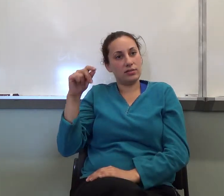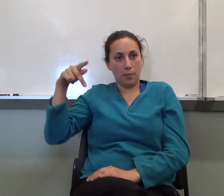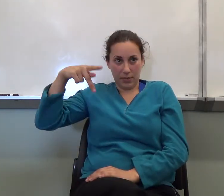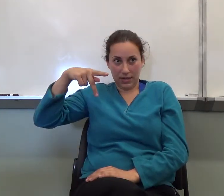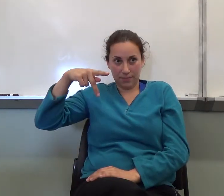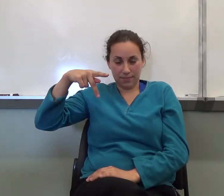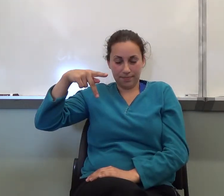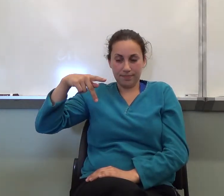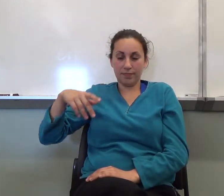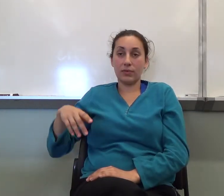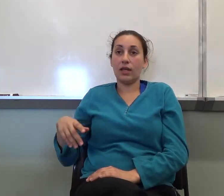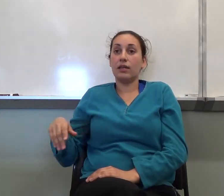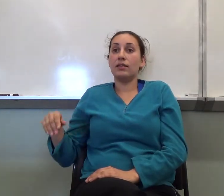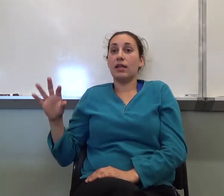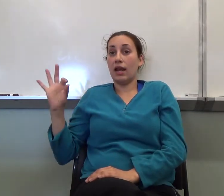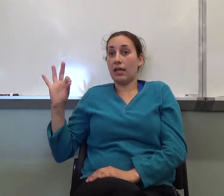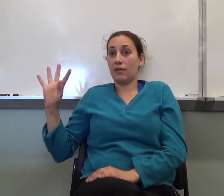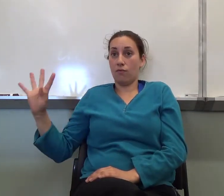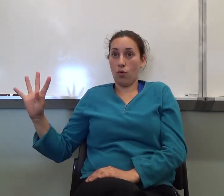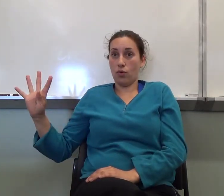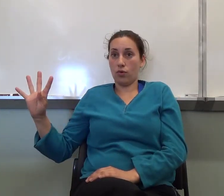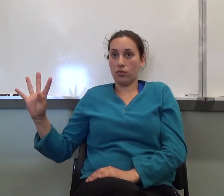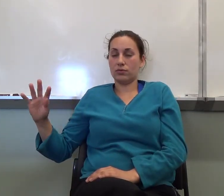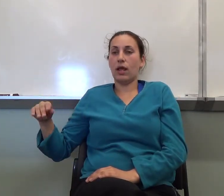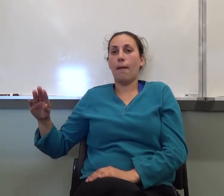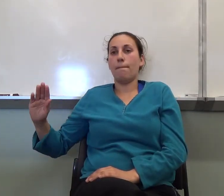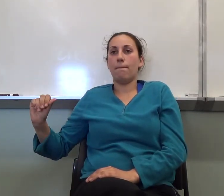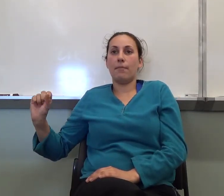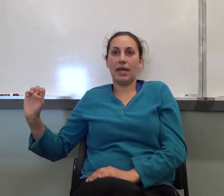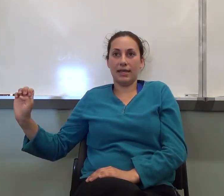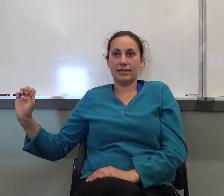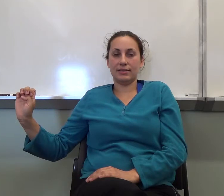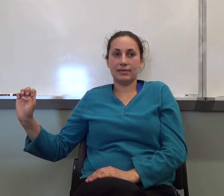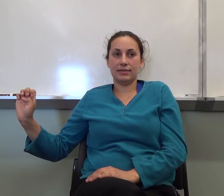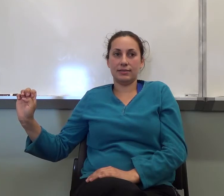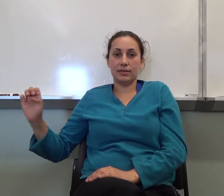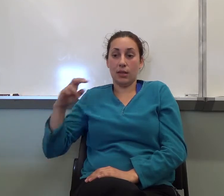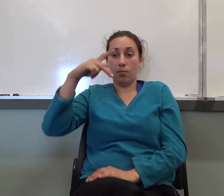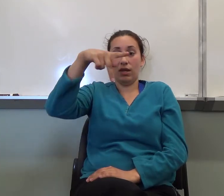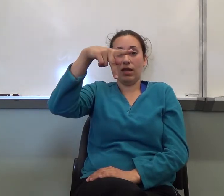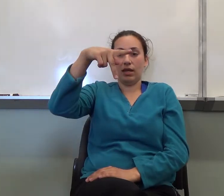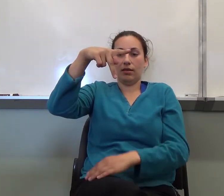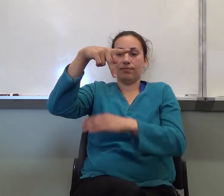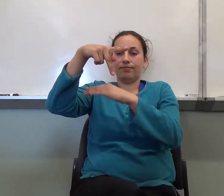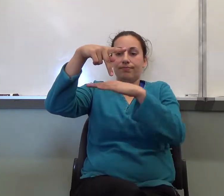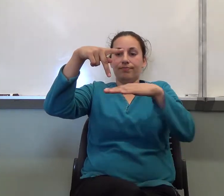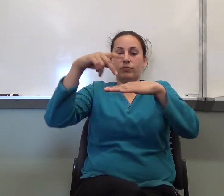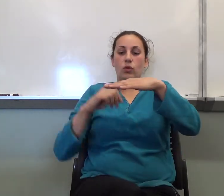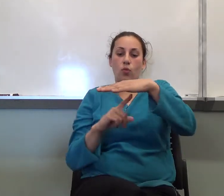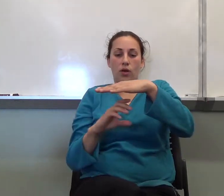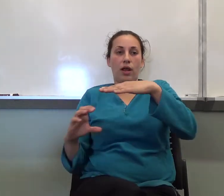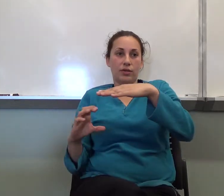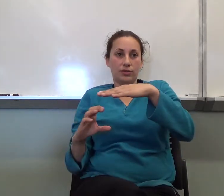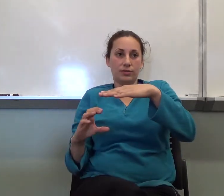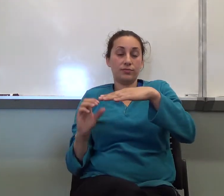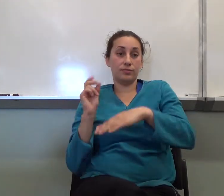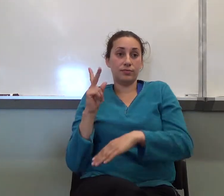base. And over here you always have 100 underneath the P. That's standard in the formula right there.